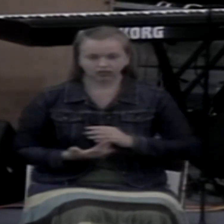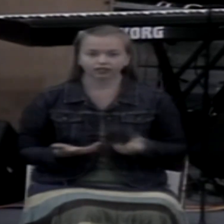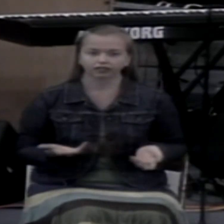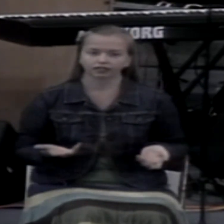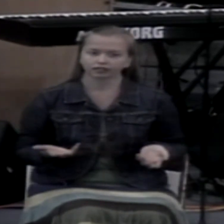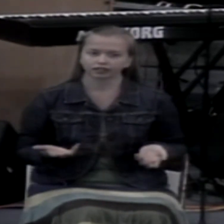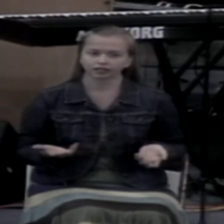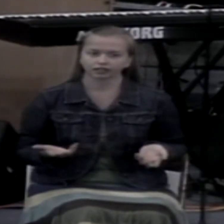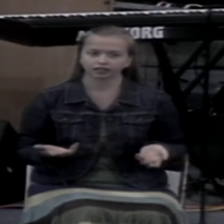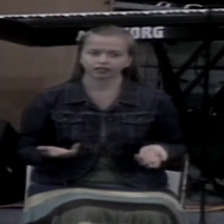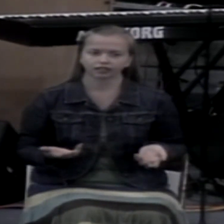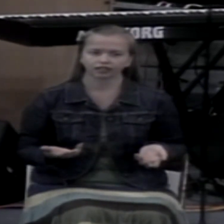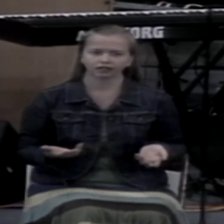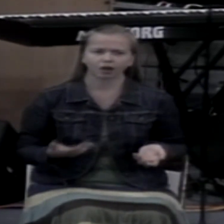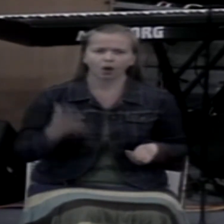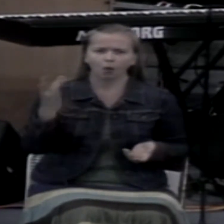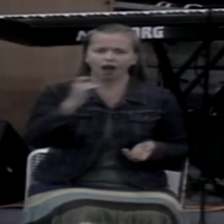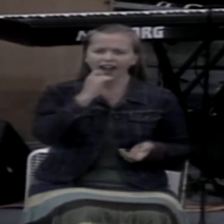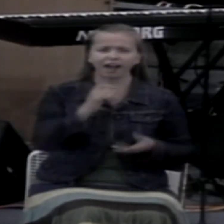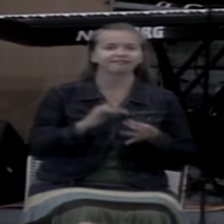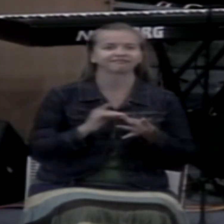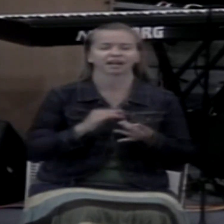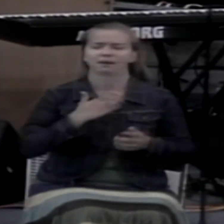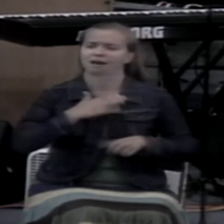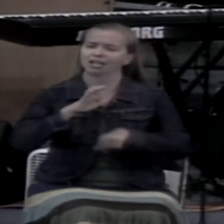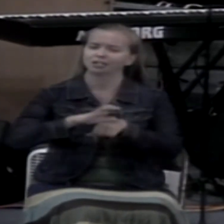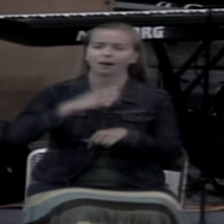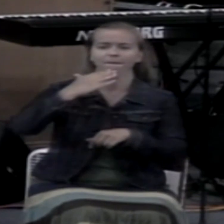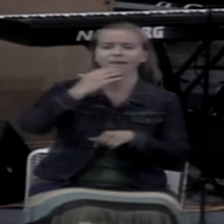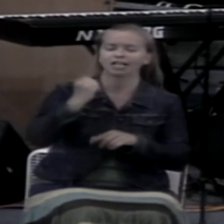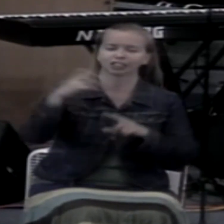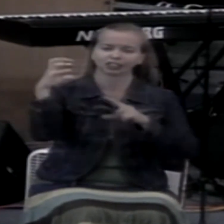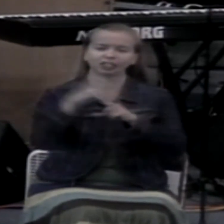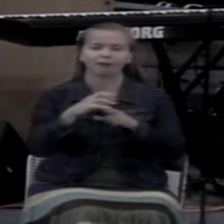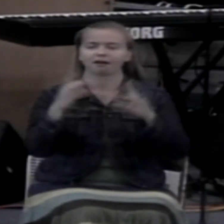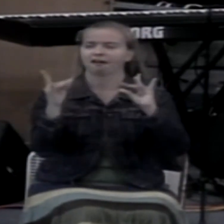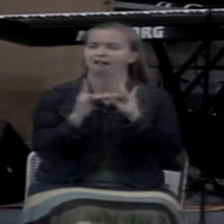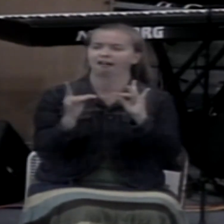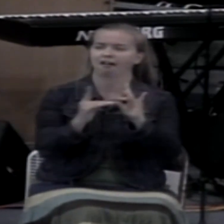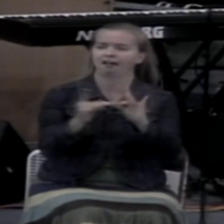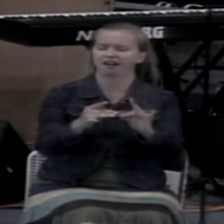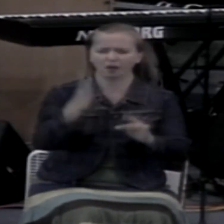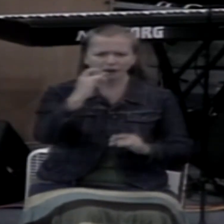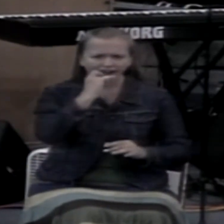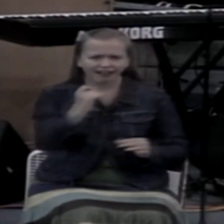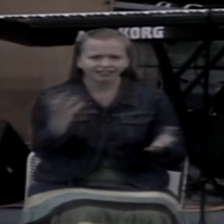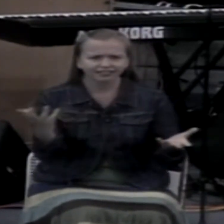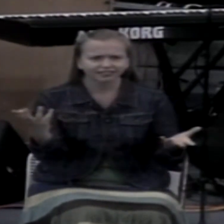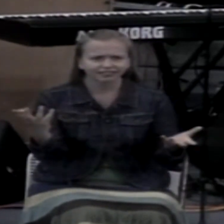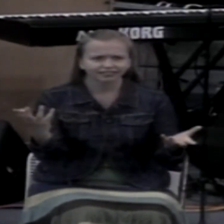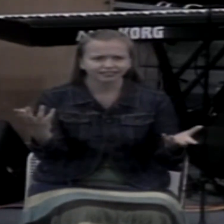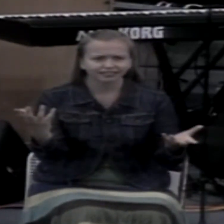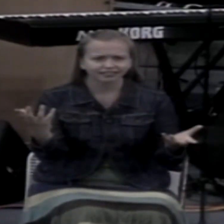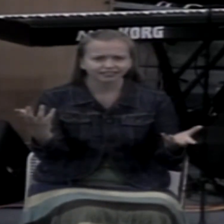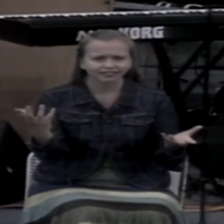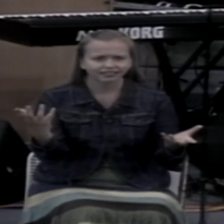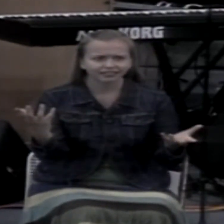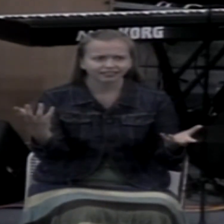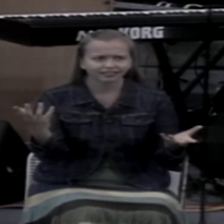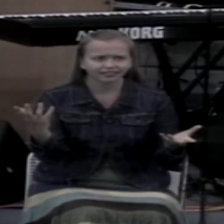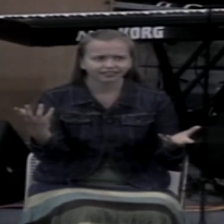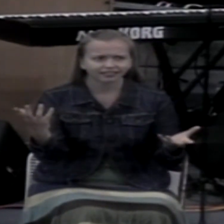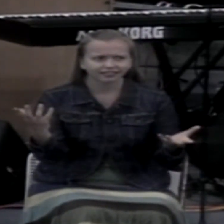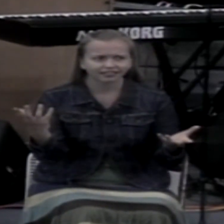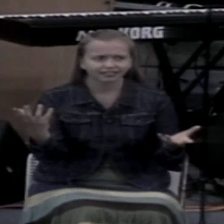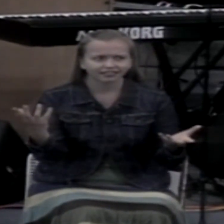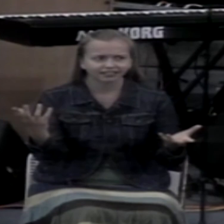What's wrong with believing in each other and having a good attitude? What's wrong with saying, we've got the best district in the UPC? What's wrong